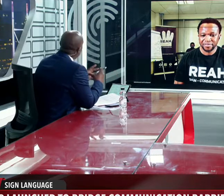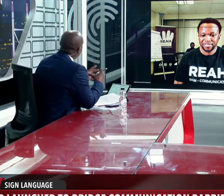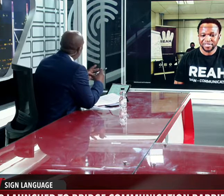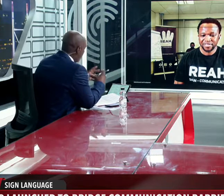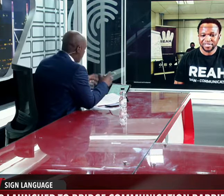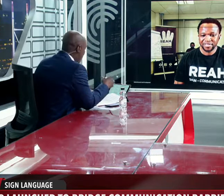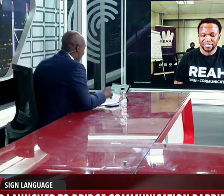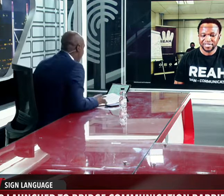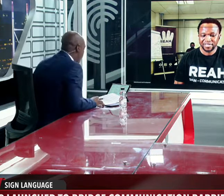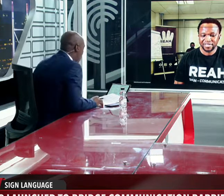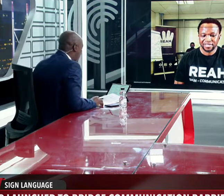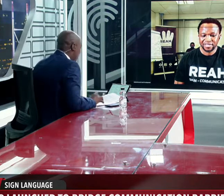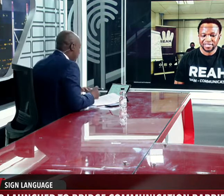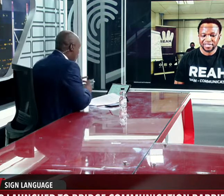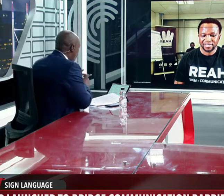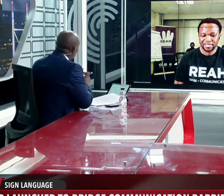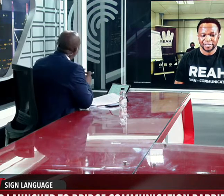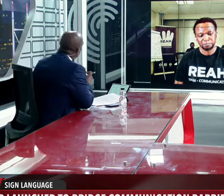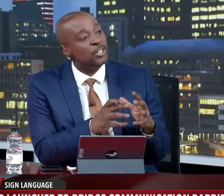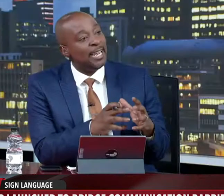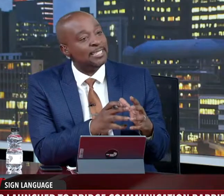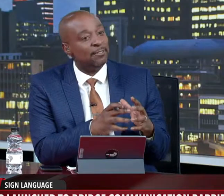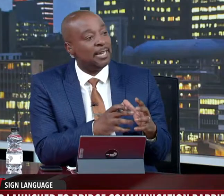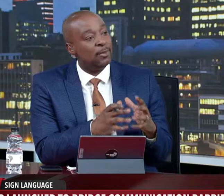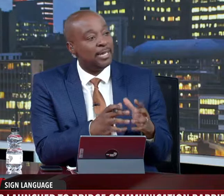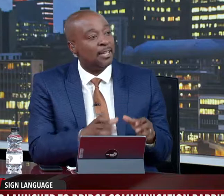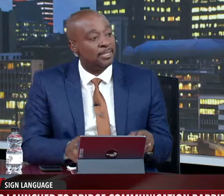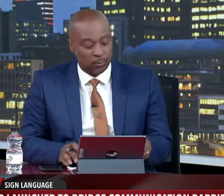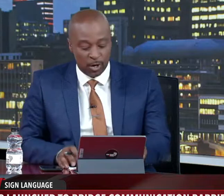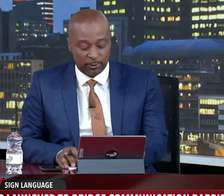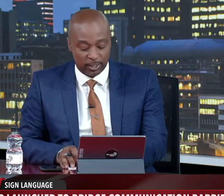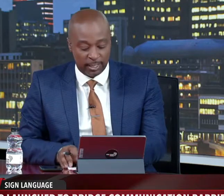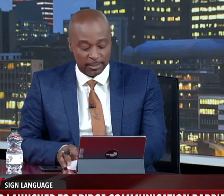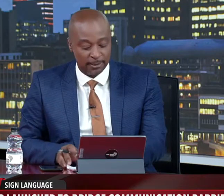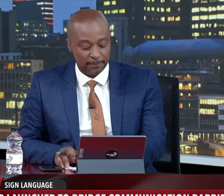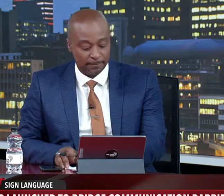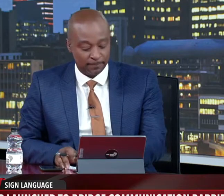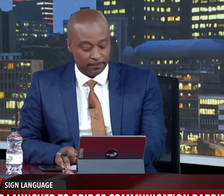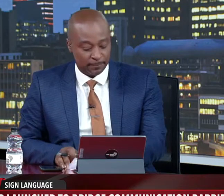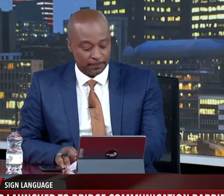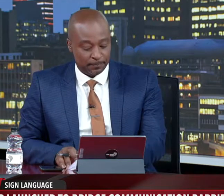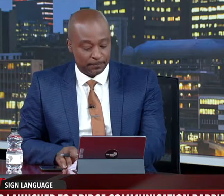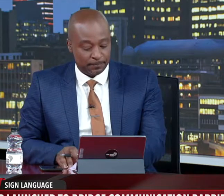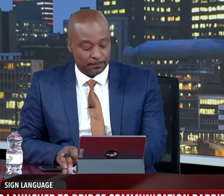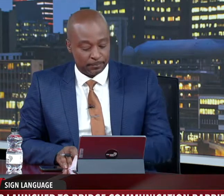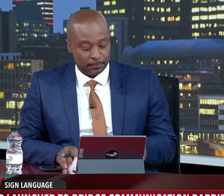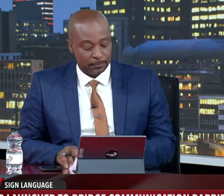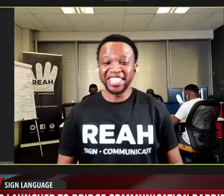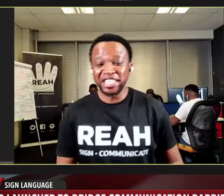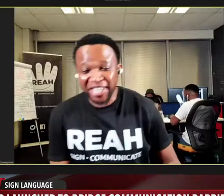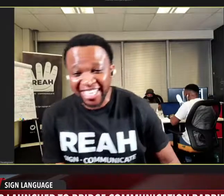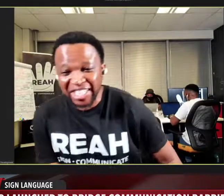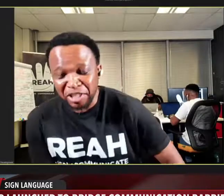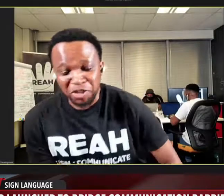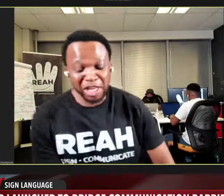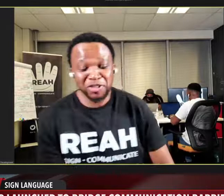not left the children behind. So the children version is available, and how does it work for the kids? So the children version